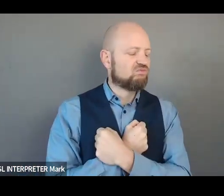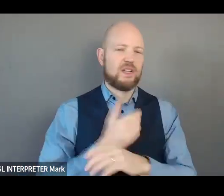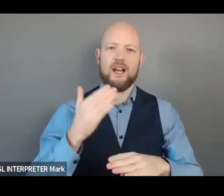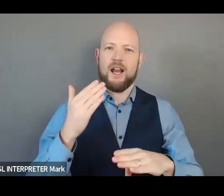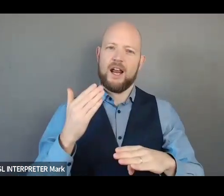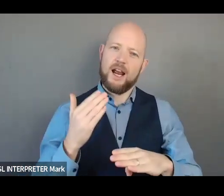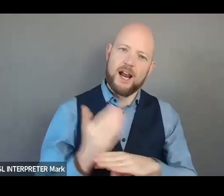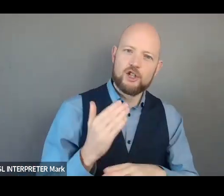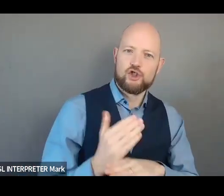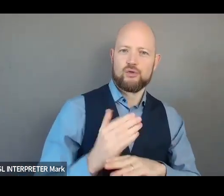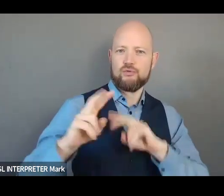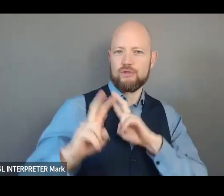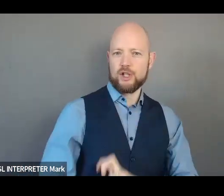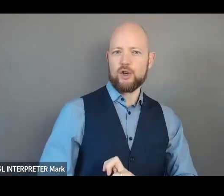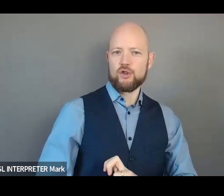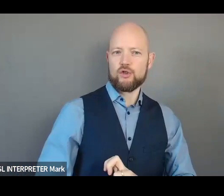participatory action research.